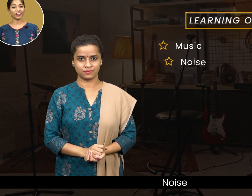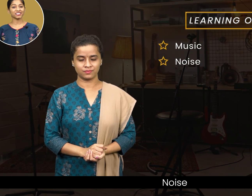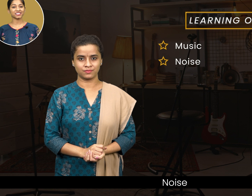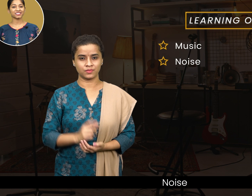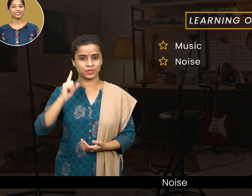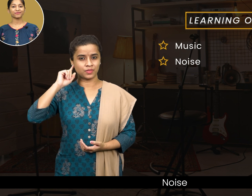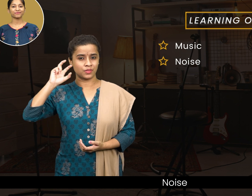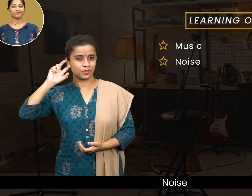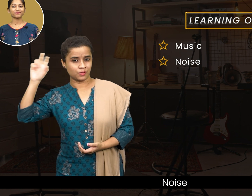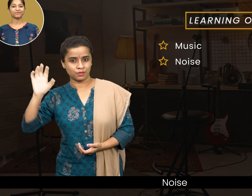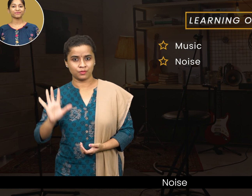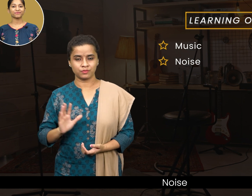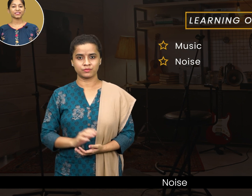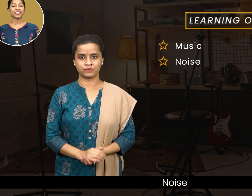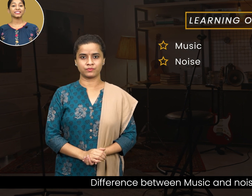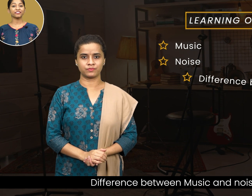noise,